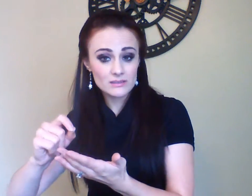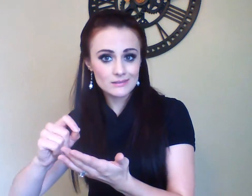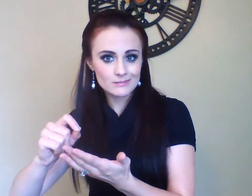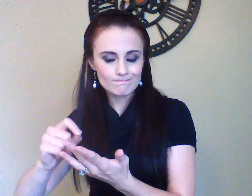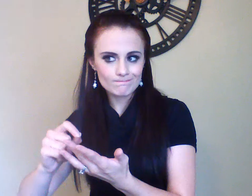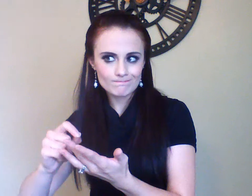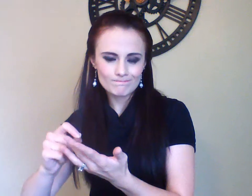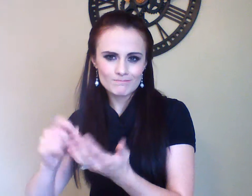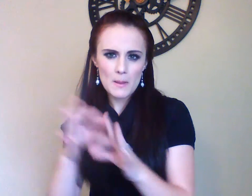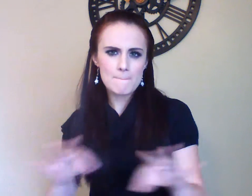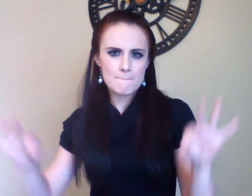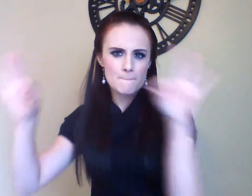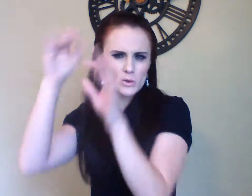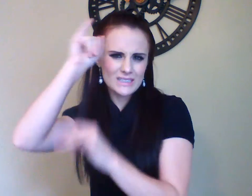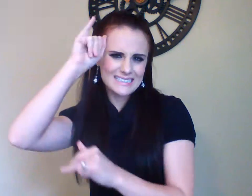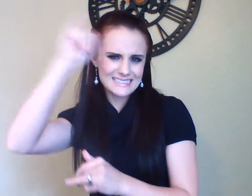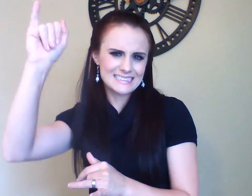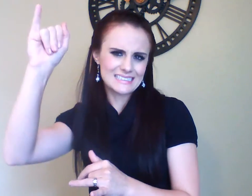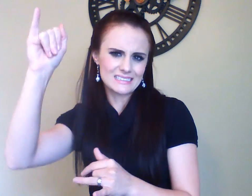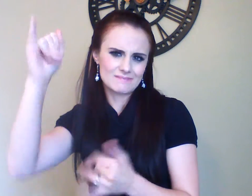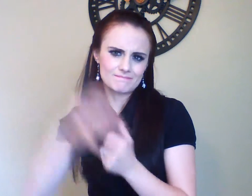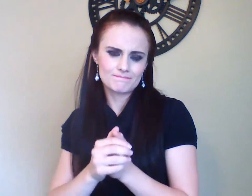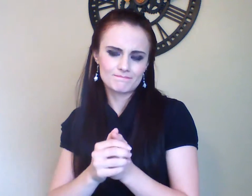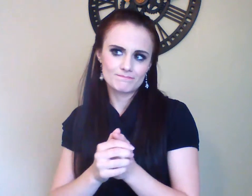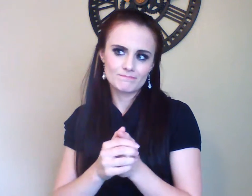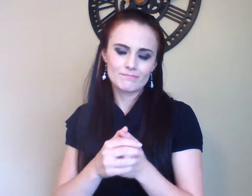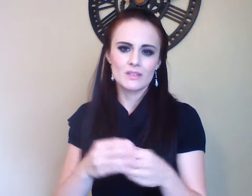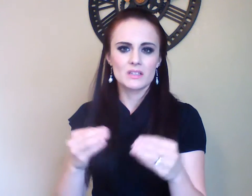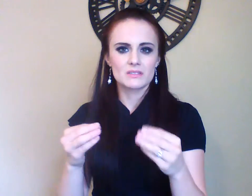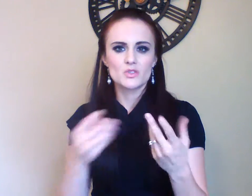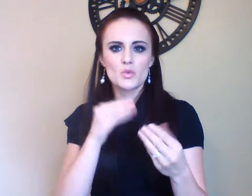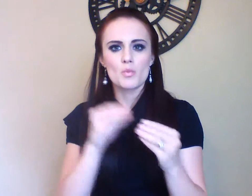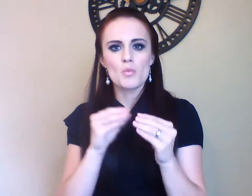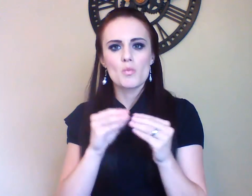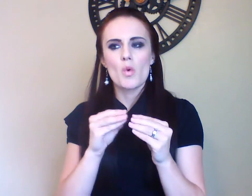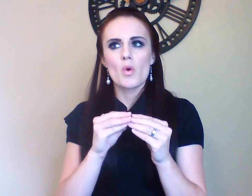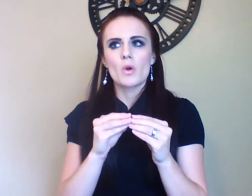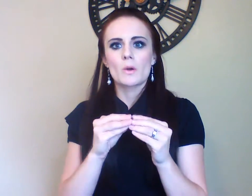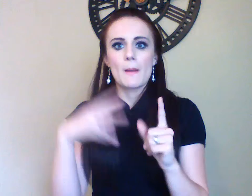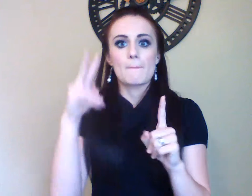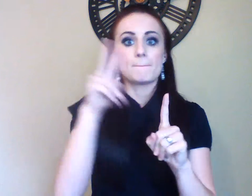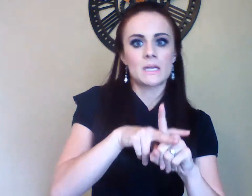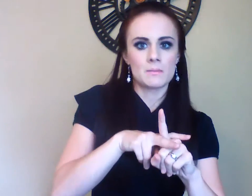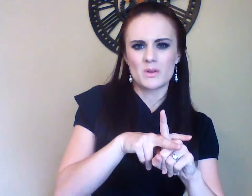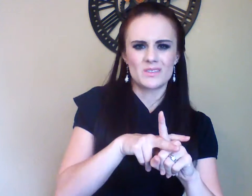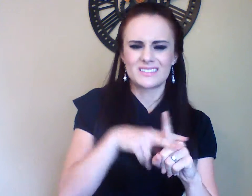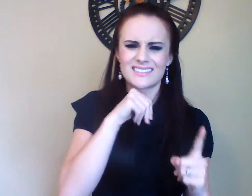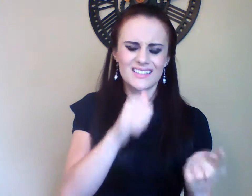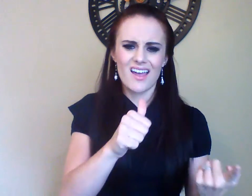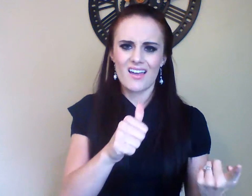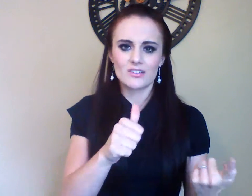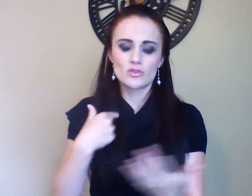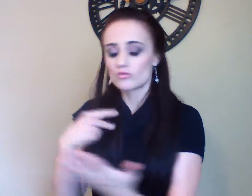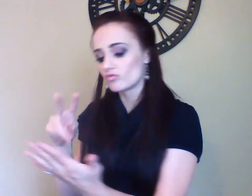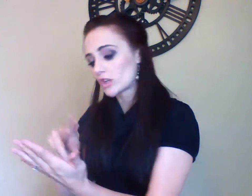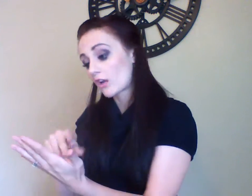into practice in a sort of academic way. Instead of just reading a paragraph and writing down the main idea, now they're doing it